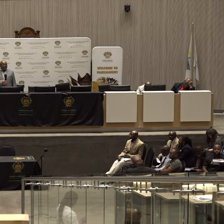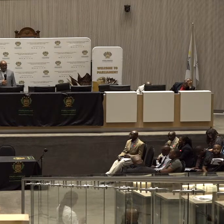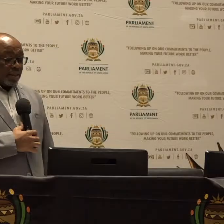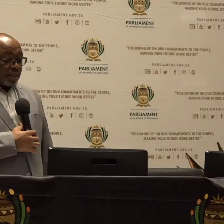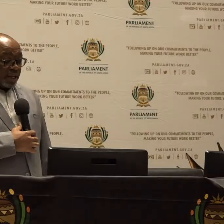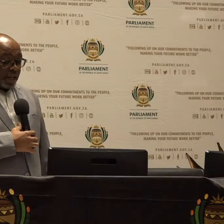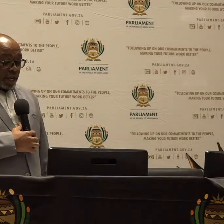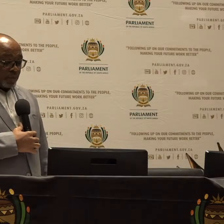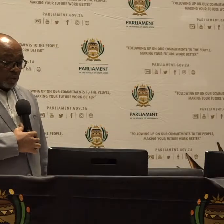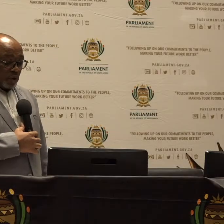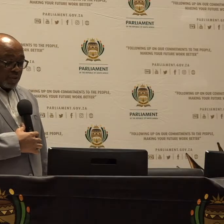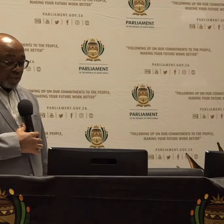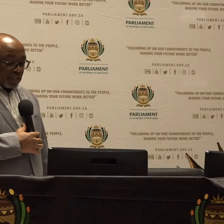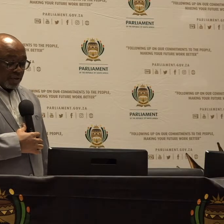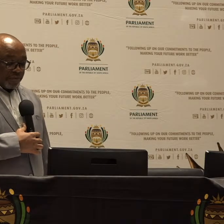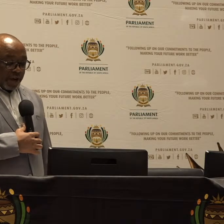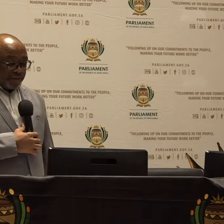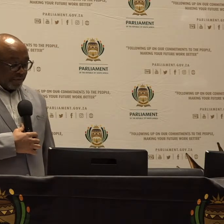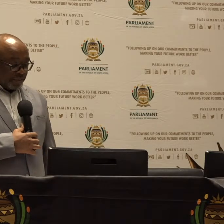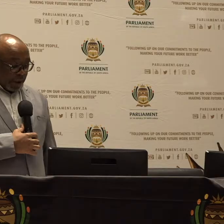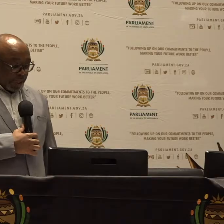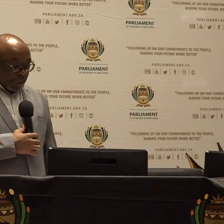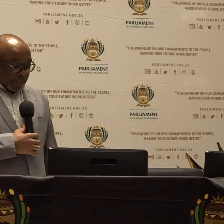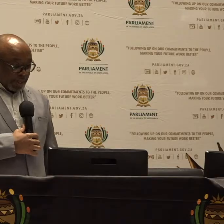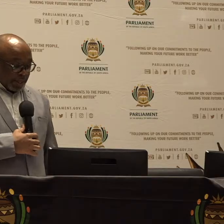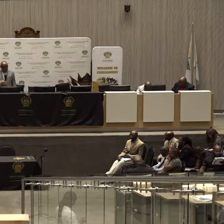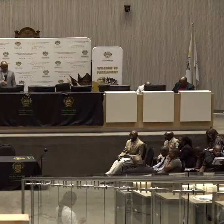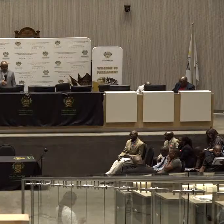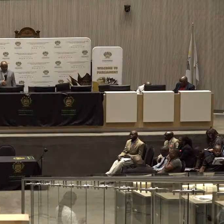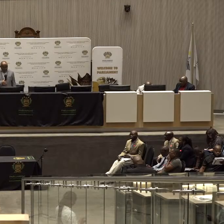close 63 up to close